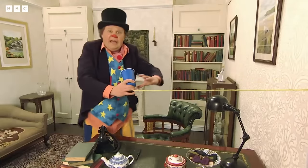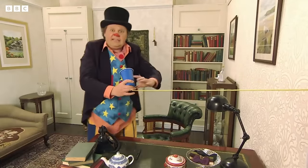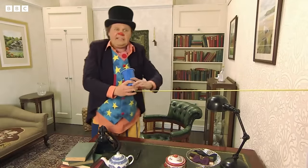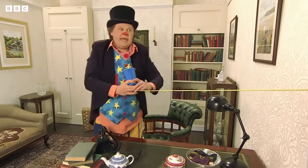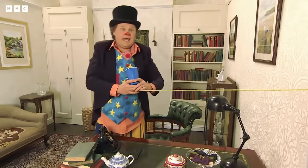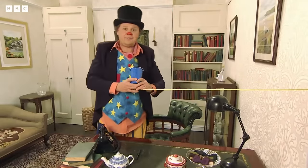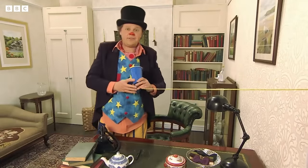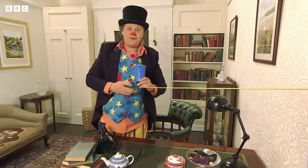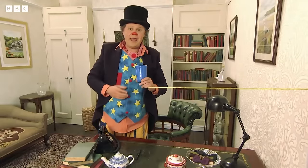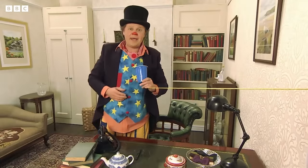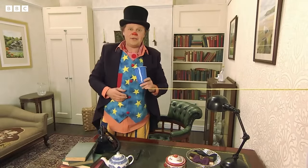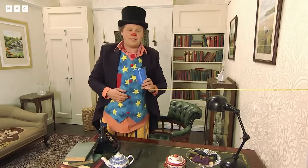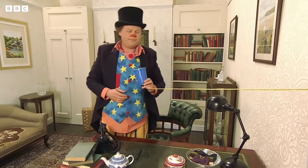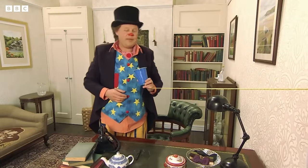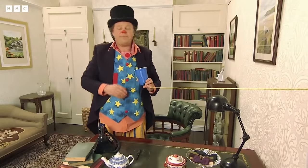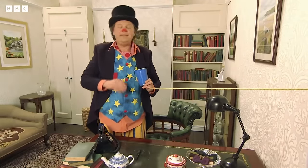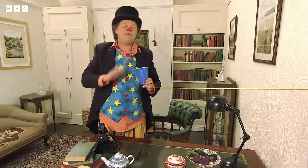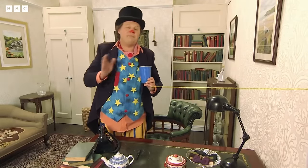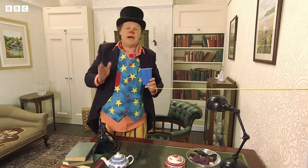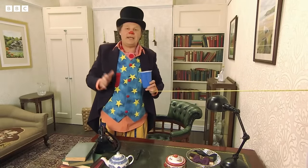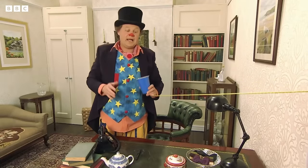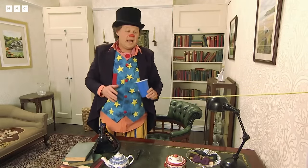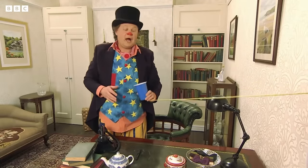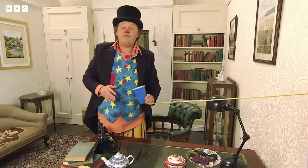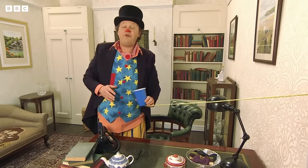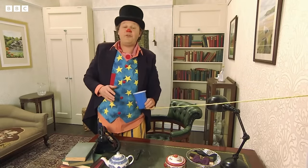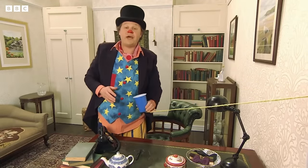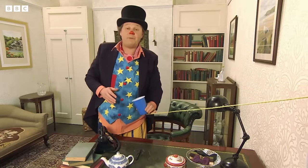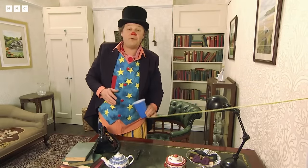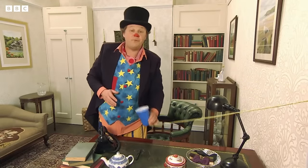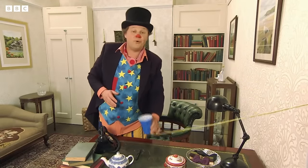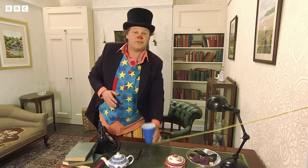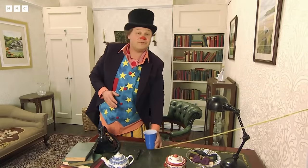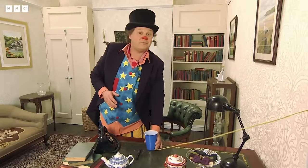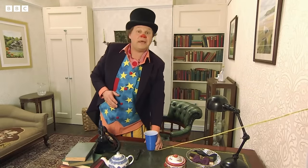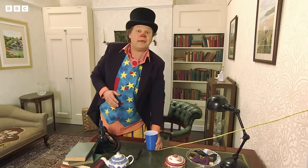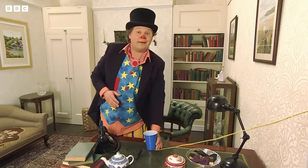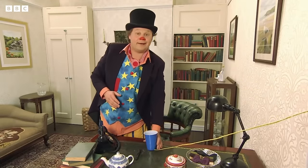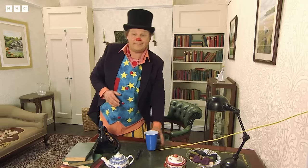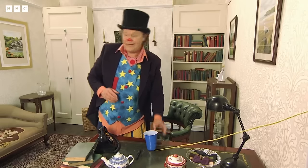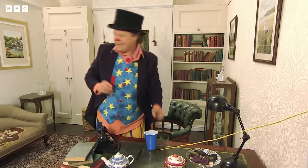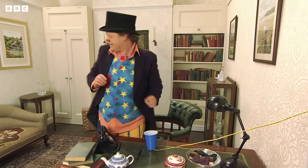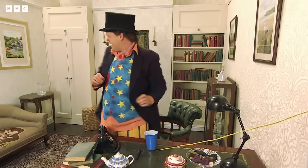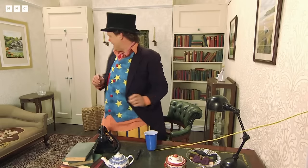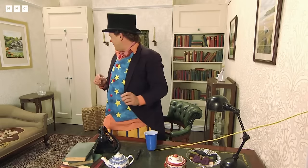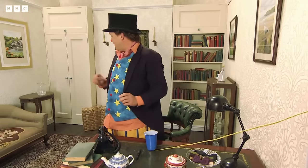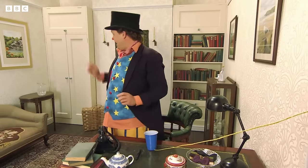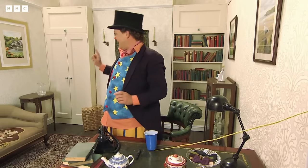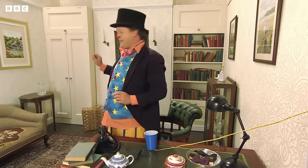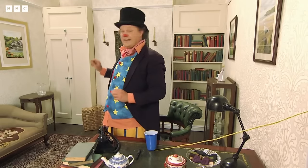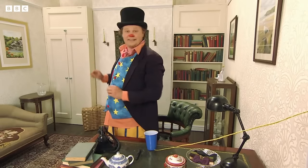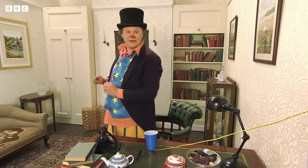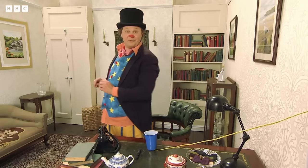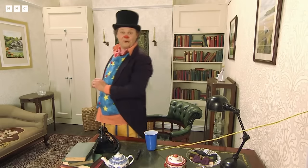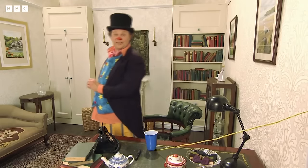I say, how strange. Never mind, I'll fill the cup with water from here. Now, yes, water